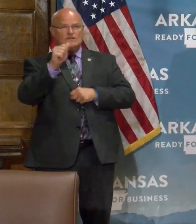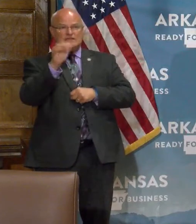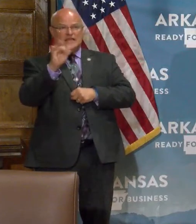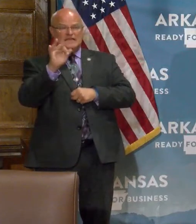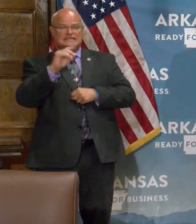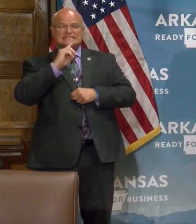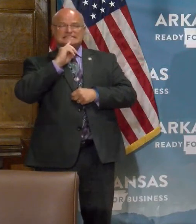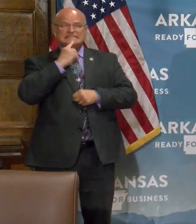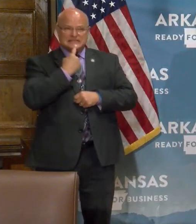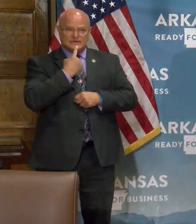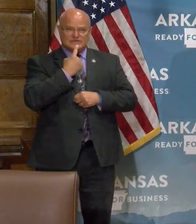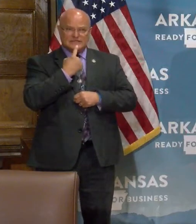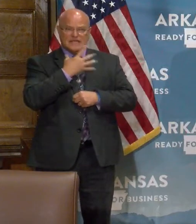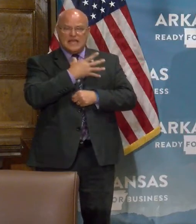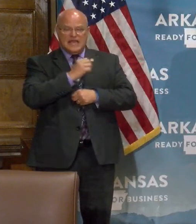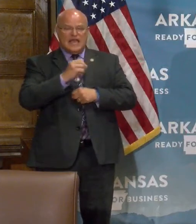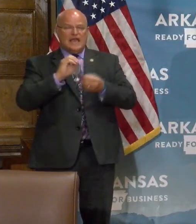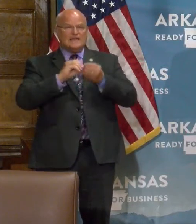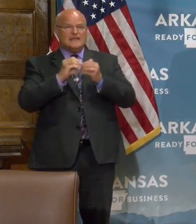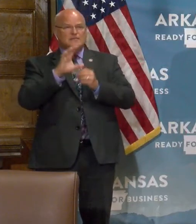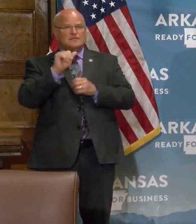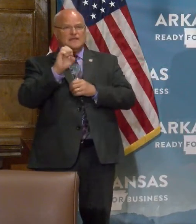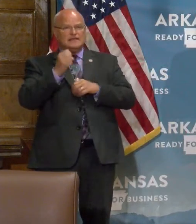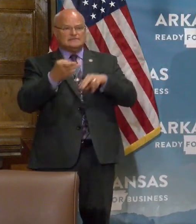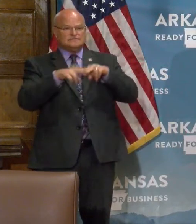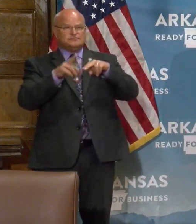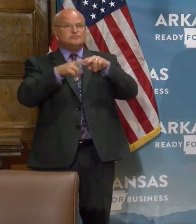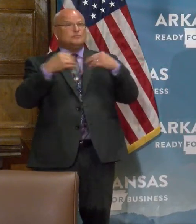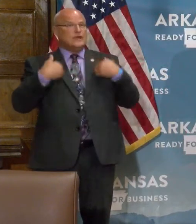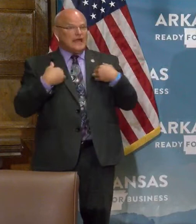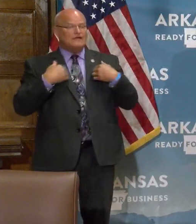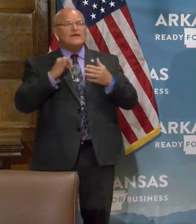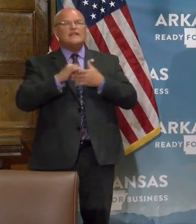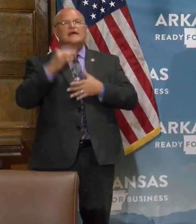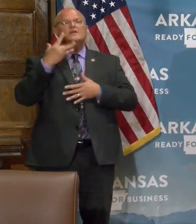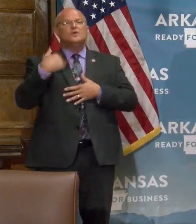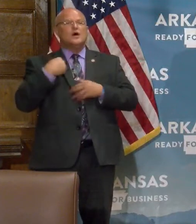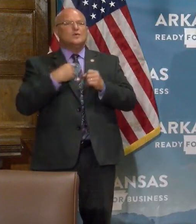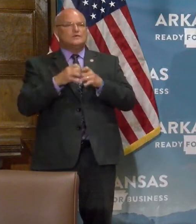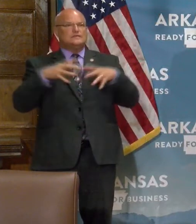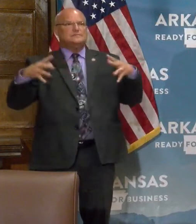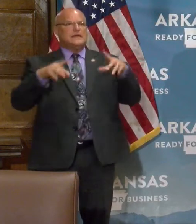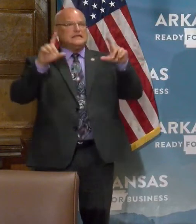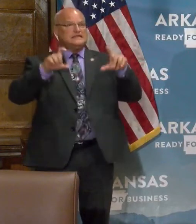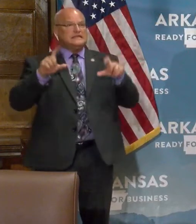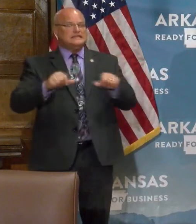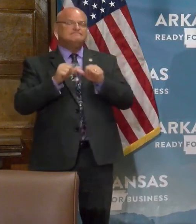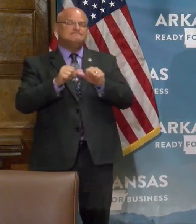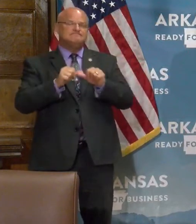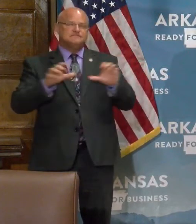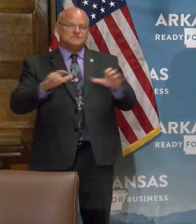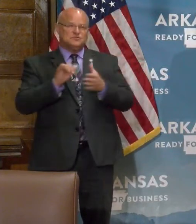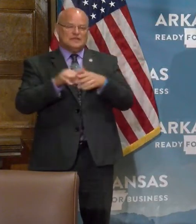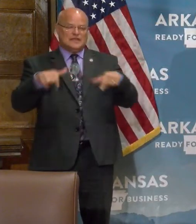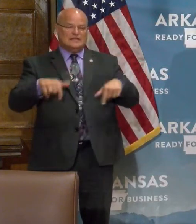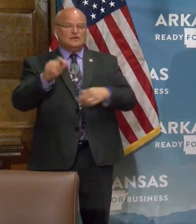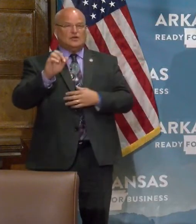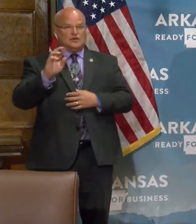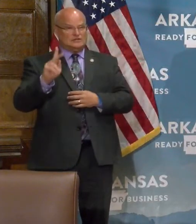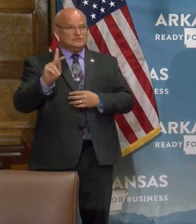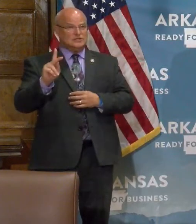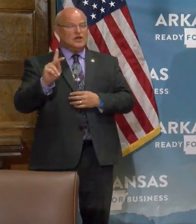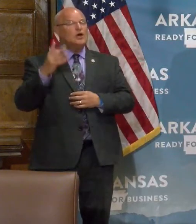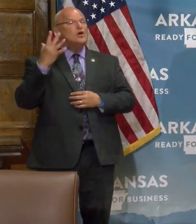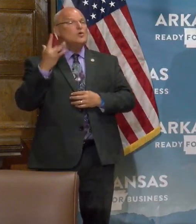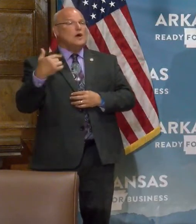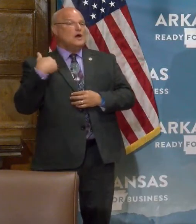and the spread of this virus, the number of cases that we have. That's why we've expanded testing and continue to do that in Arkansas.